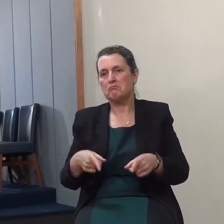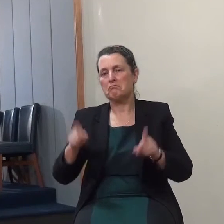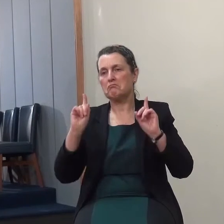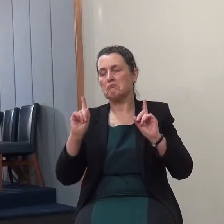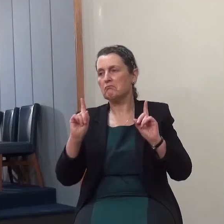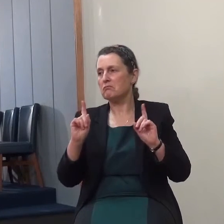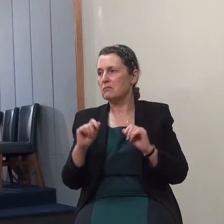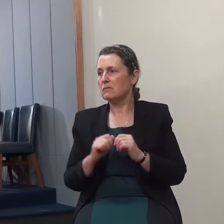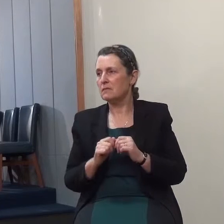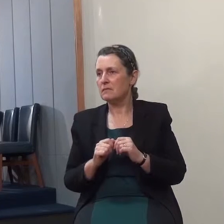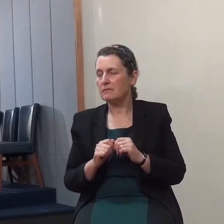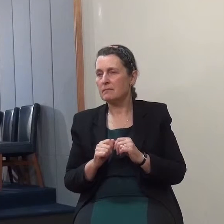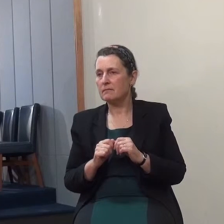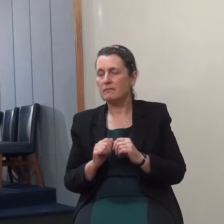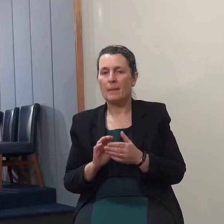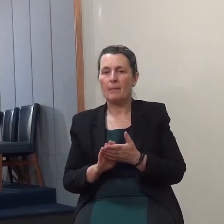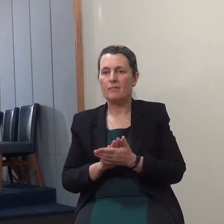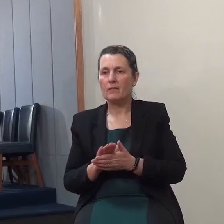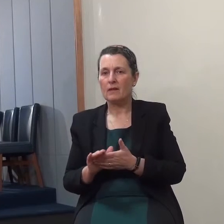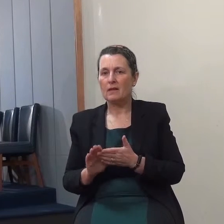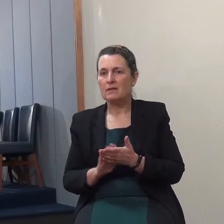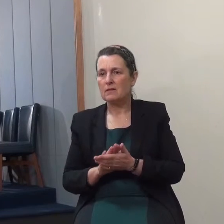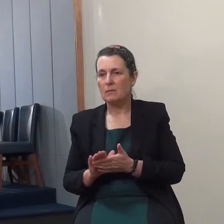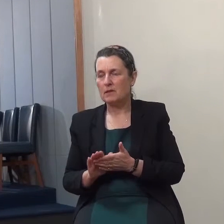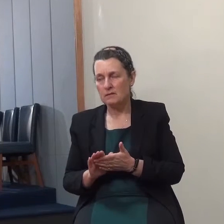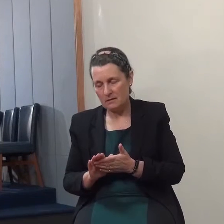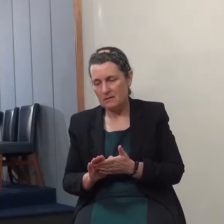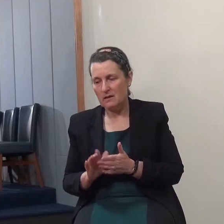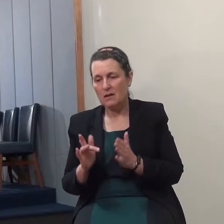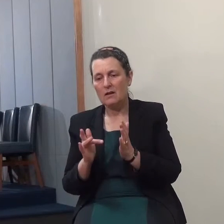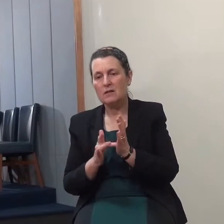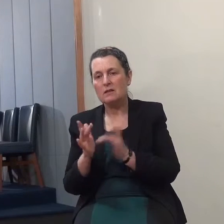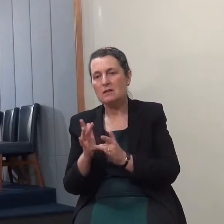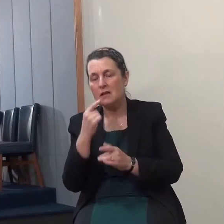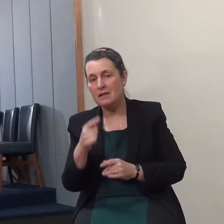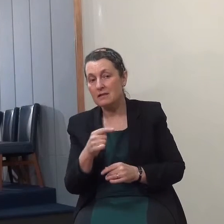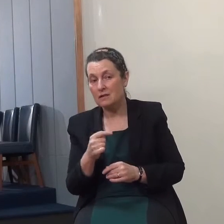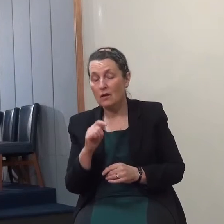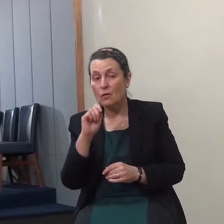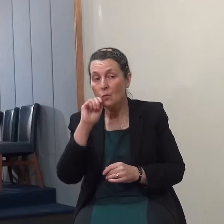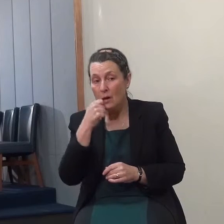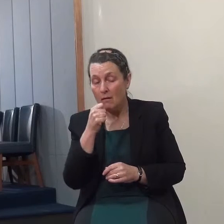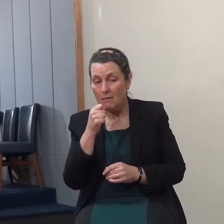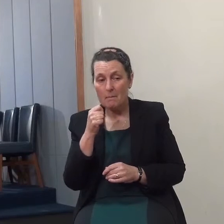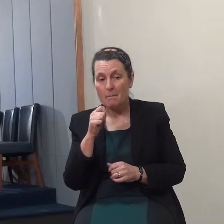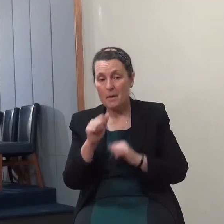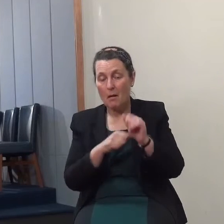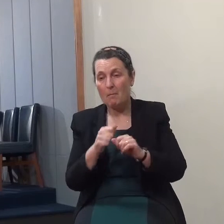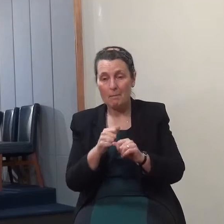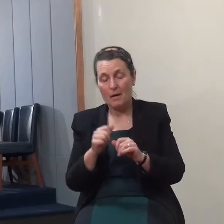administration. Does this mean I will make you fishers of men? You will be among those who